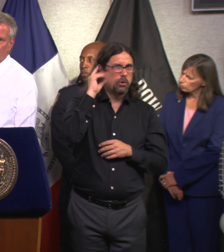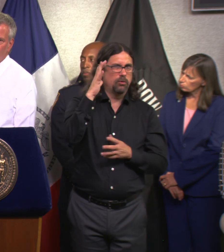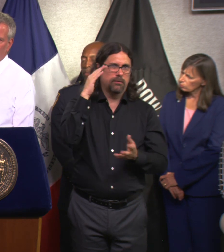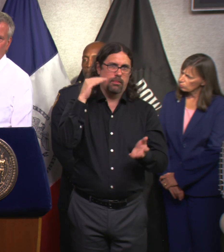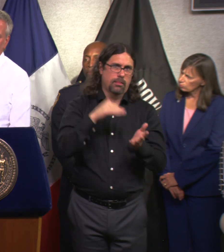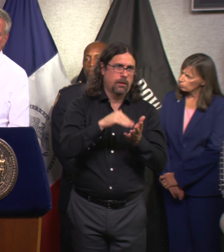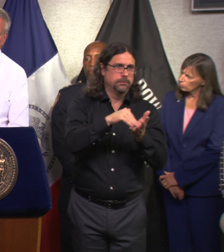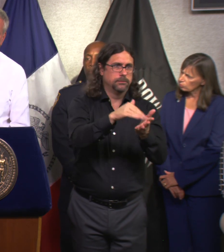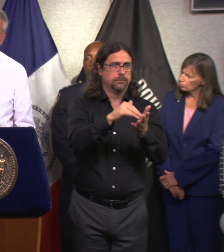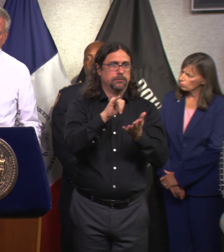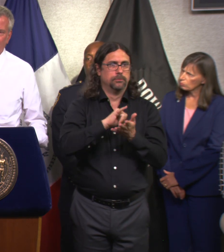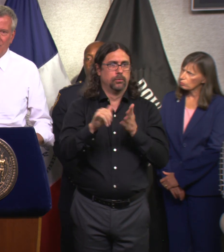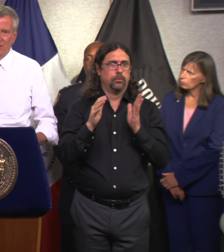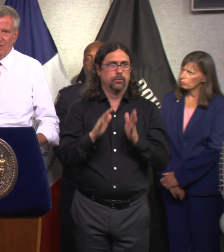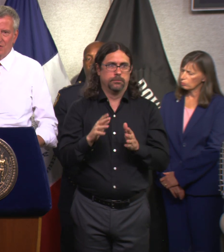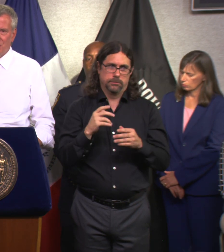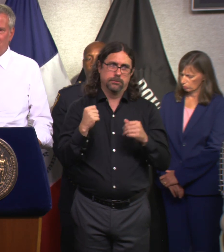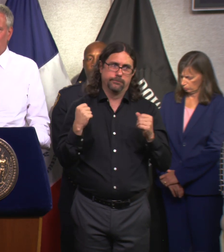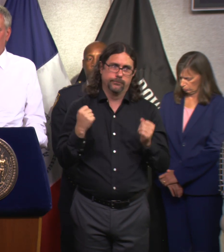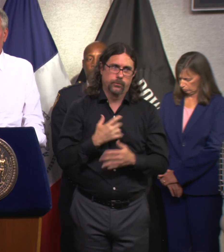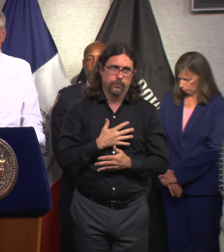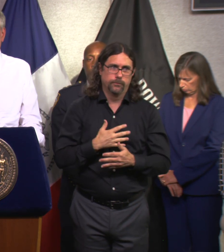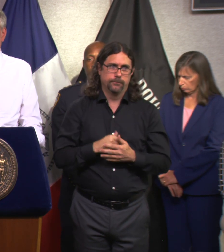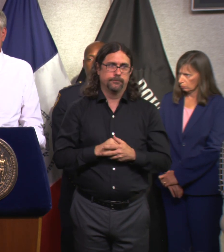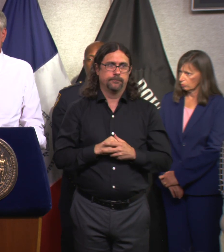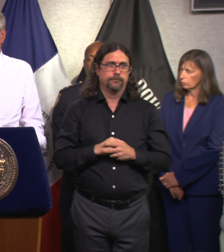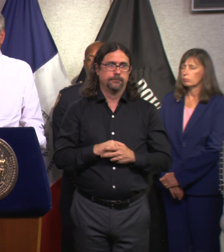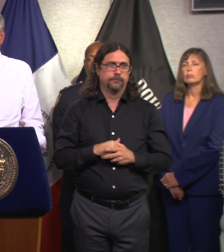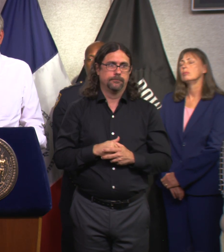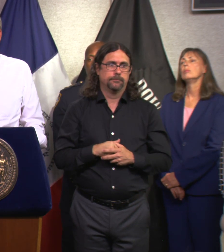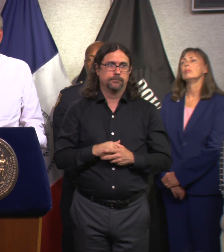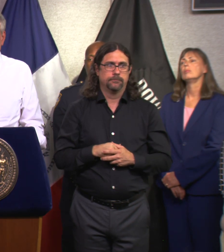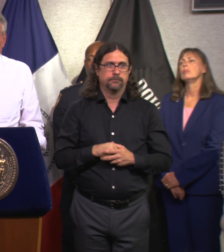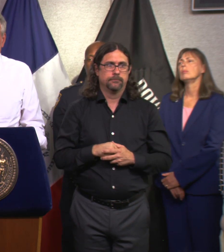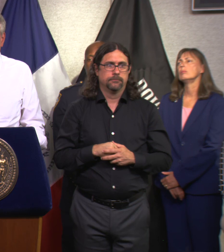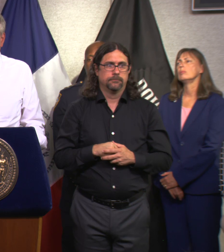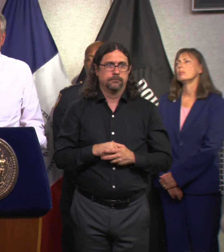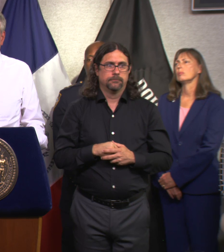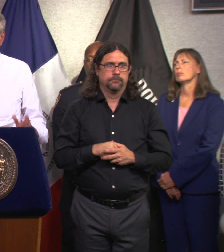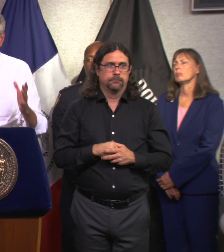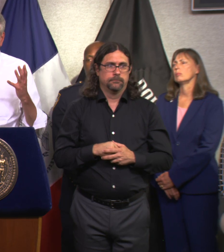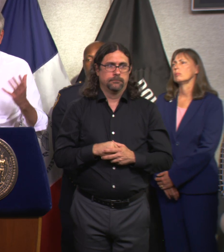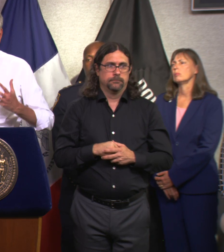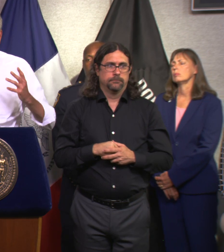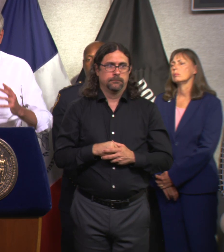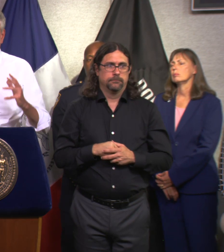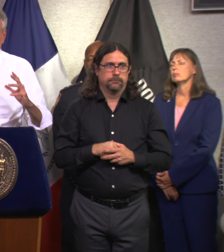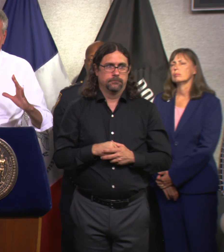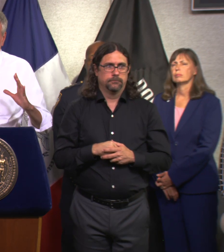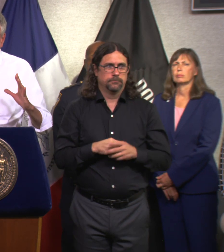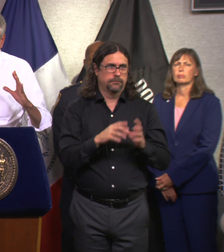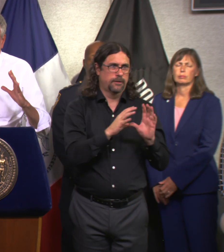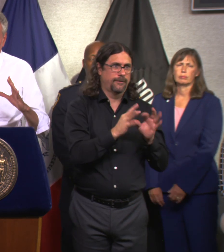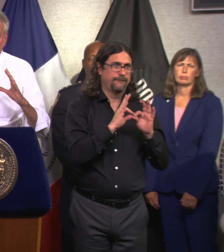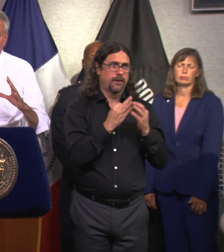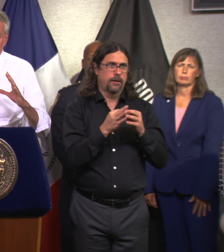is you can have a family where one member is an American citizen, another member is a permanent resident, another member is undocumented. So this is not just